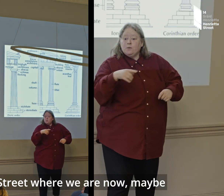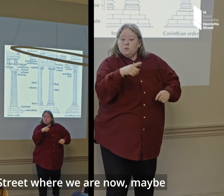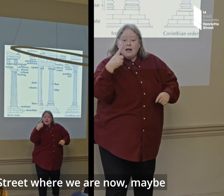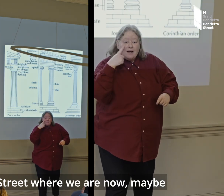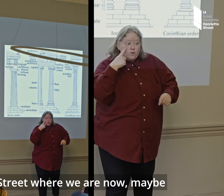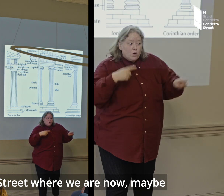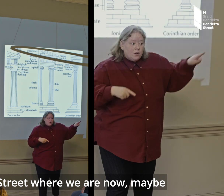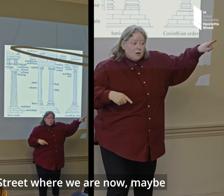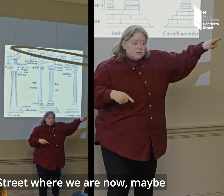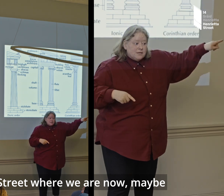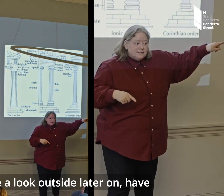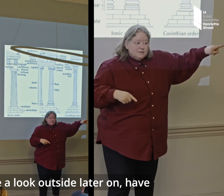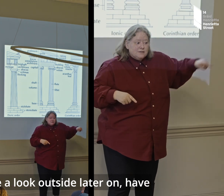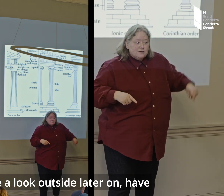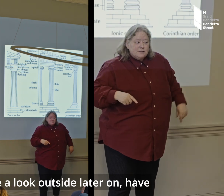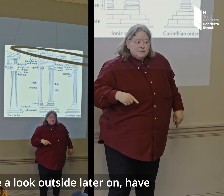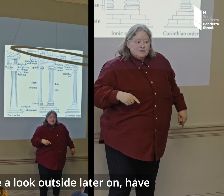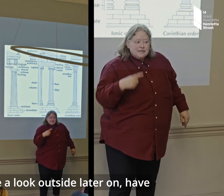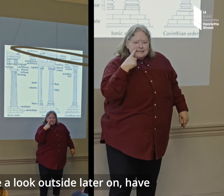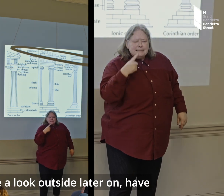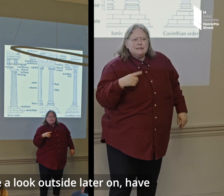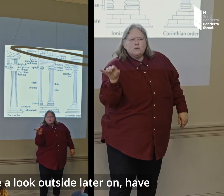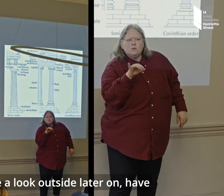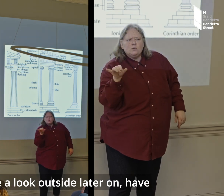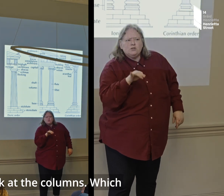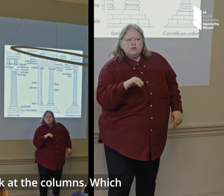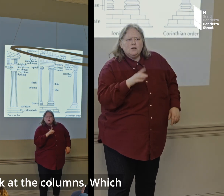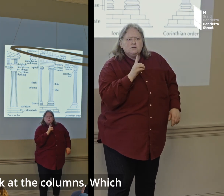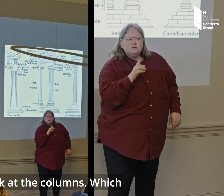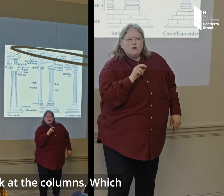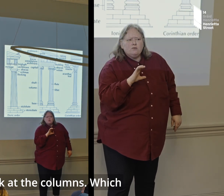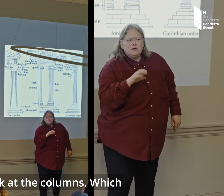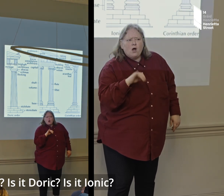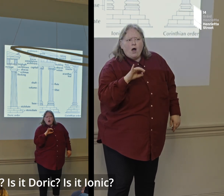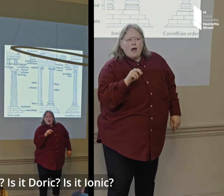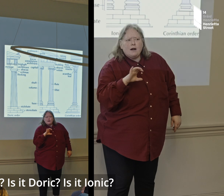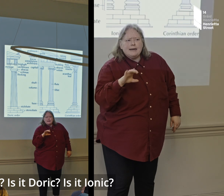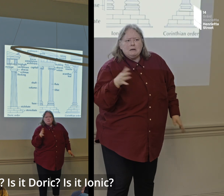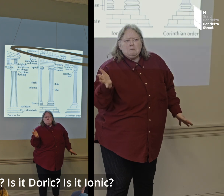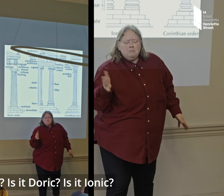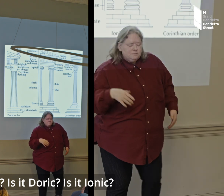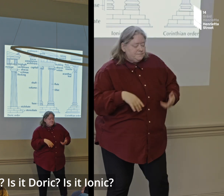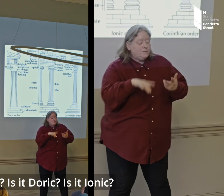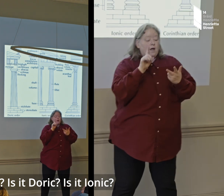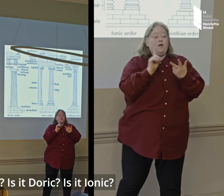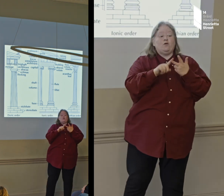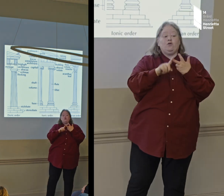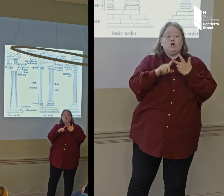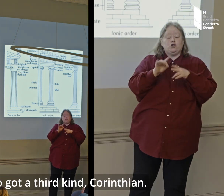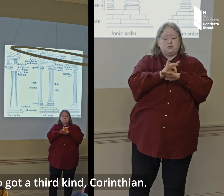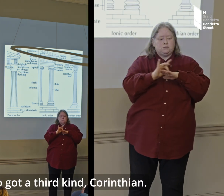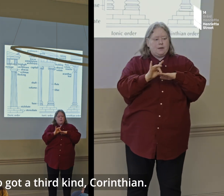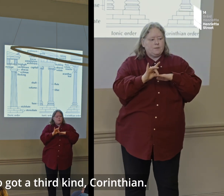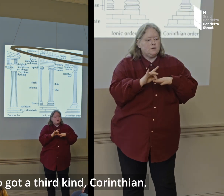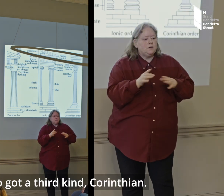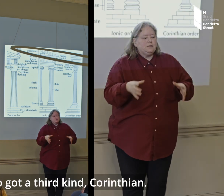14 Henrietta Street, where we are now, maybe if you have a look outside later on, have a look at the columns. Which is it? Is it Doric? Is it Ionic?